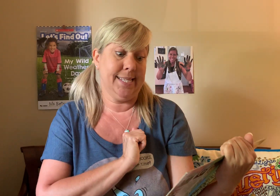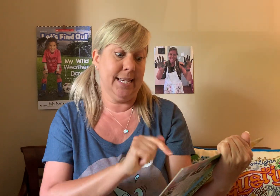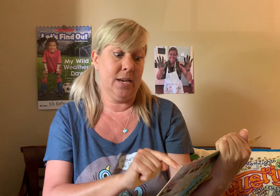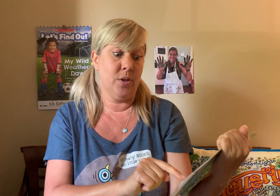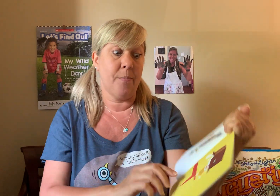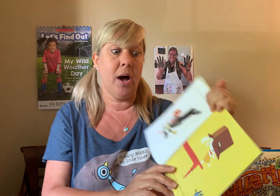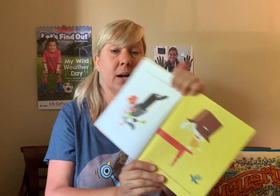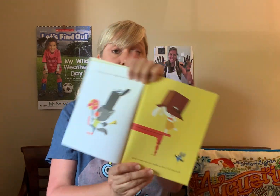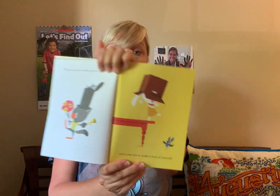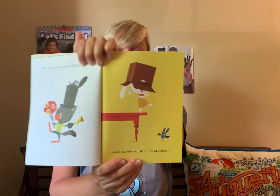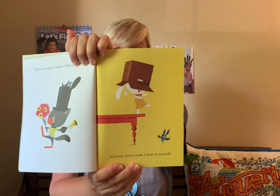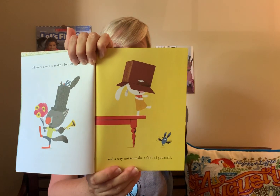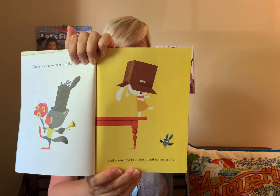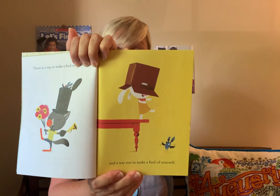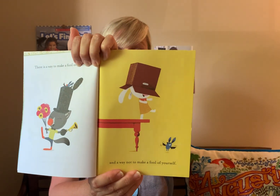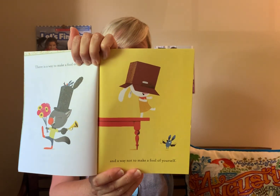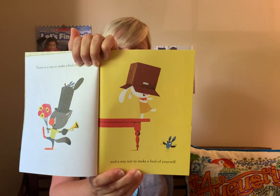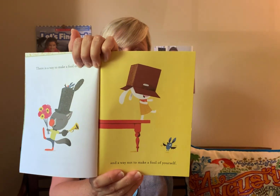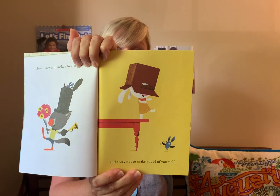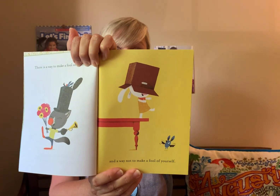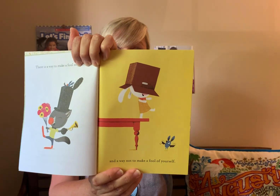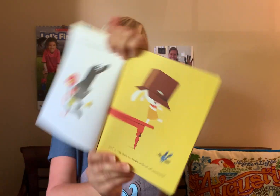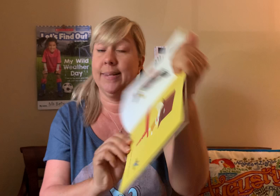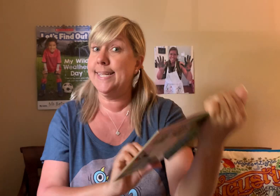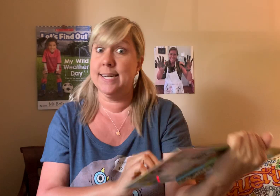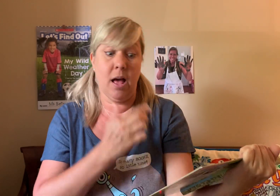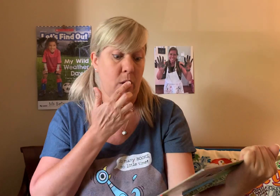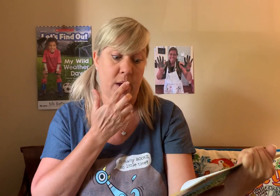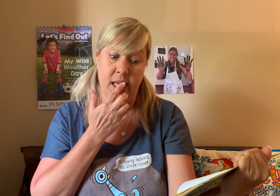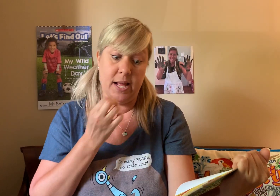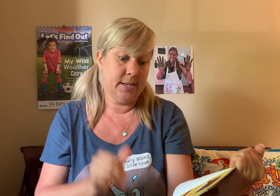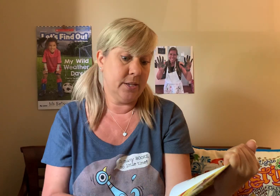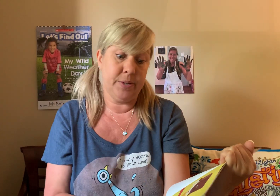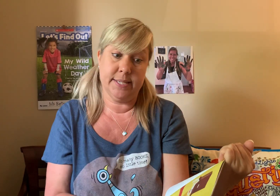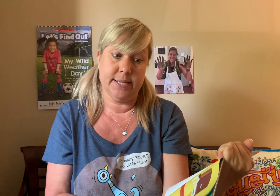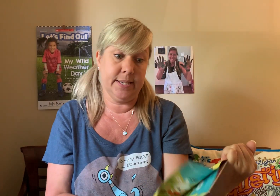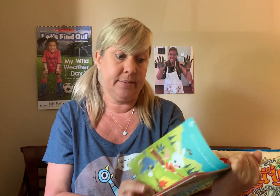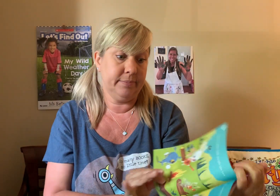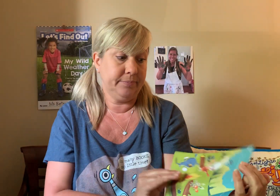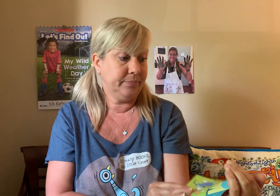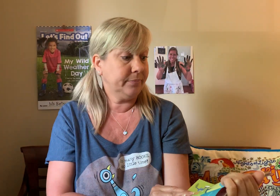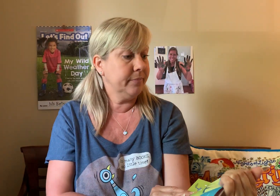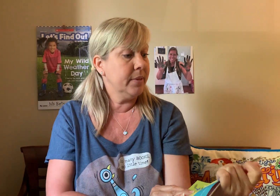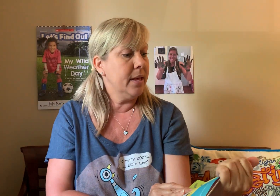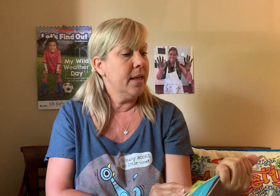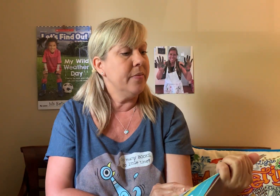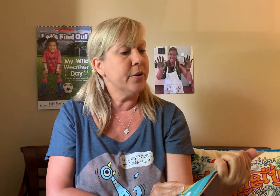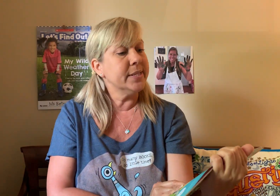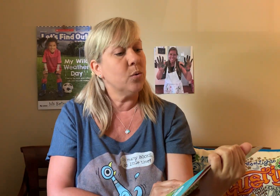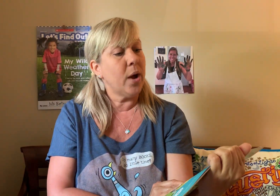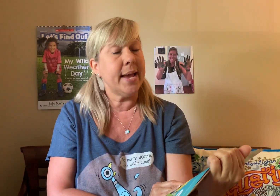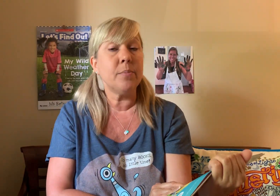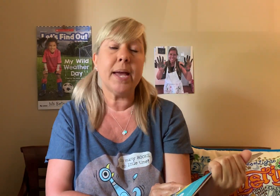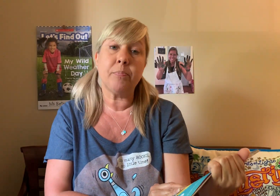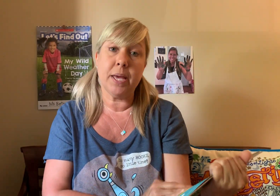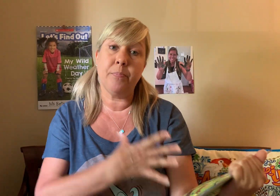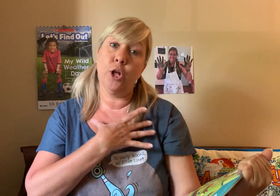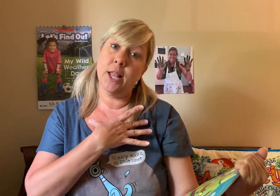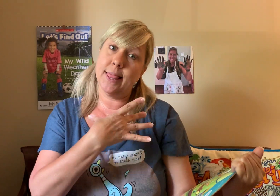dangerously with a box over his head. That's not a way to be silly. There is a way to make people